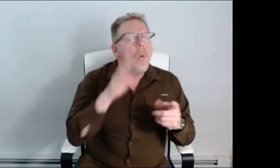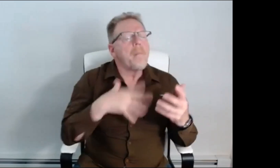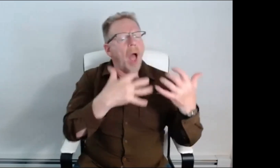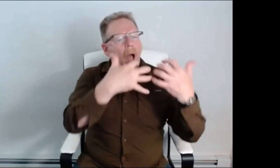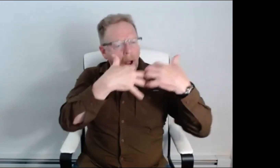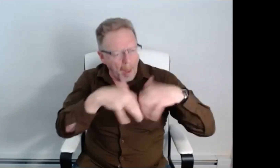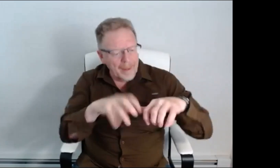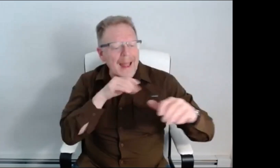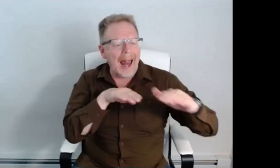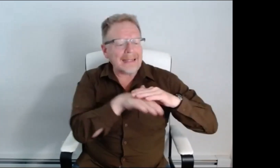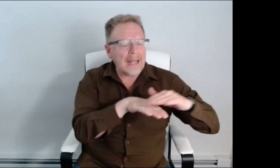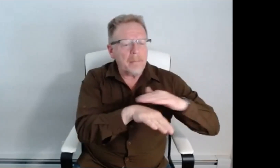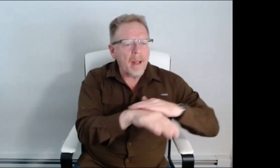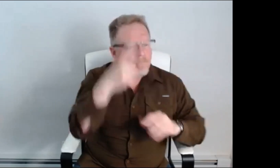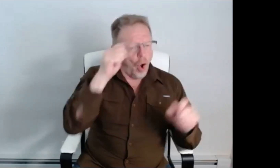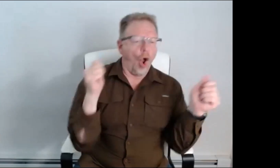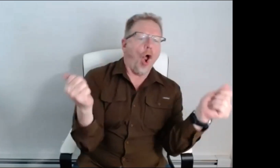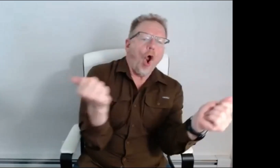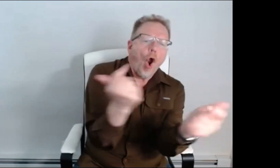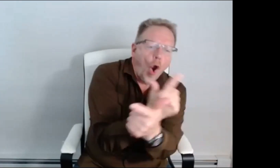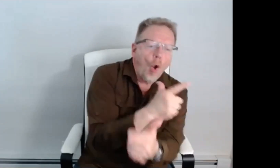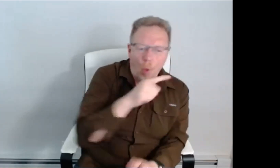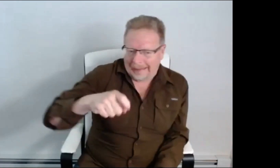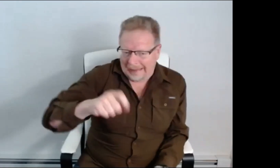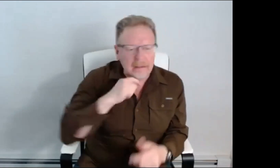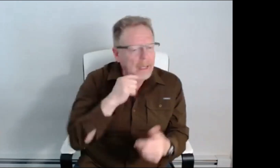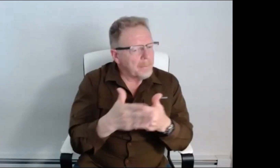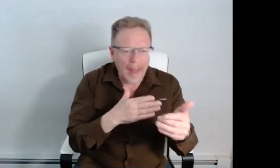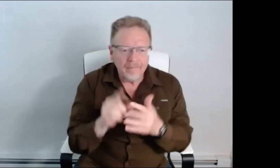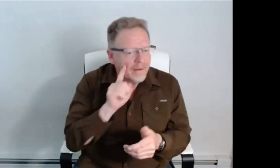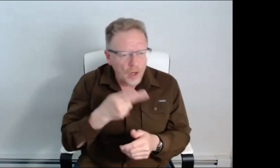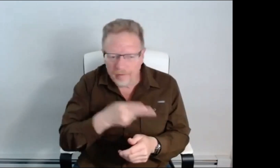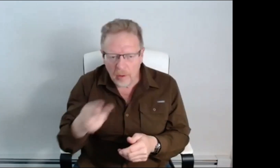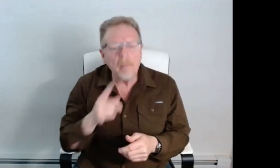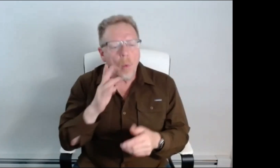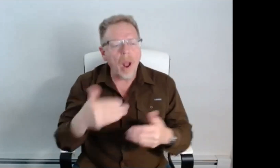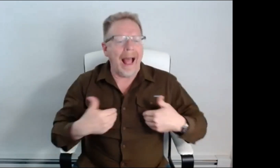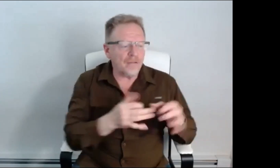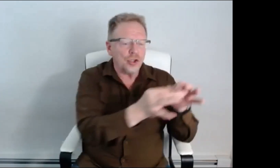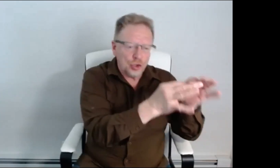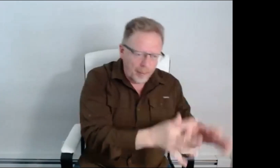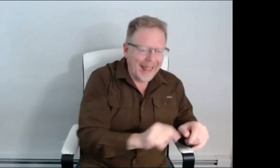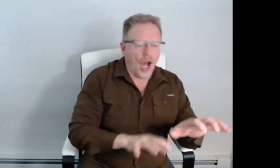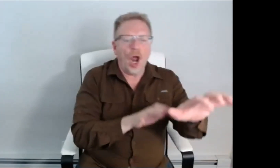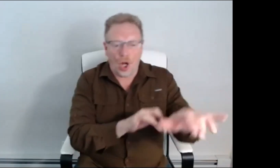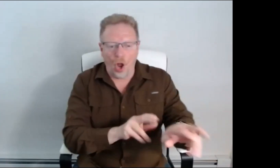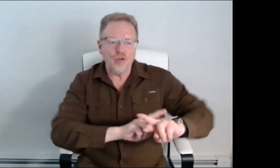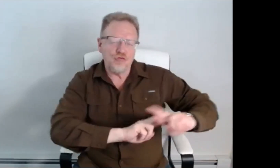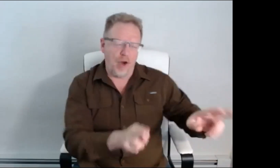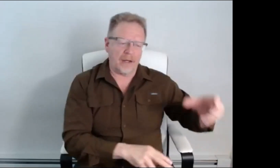accessibility features to all that need it. But it will have interpreters and CART already present, and if there's any